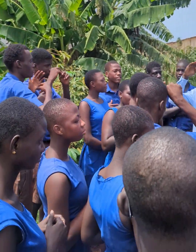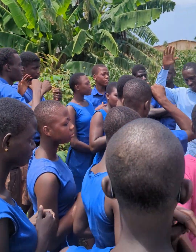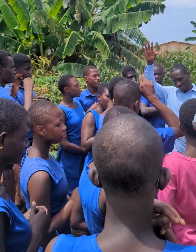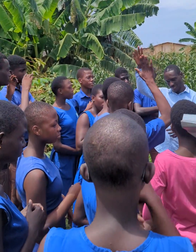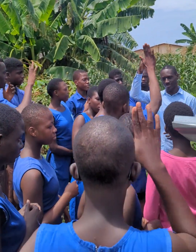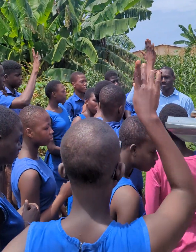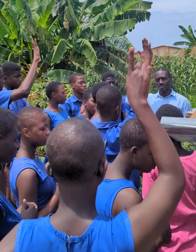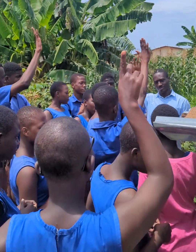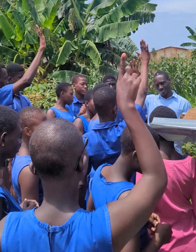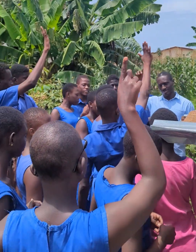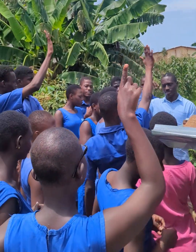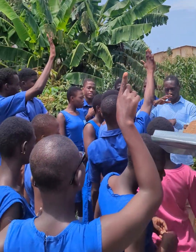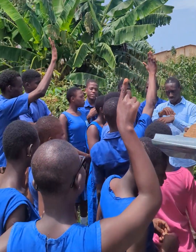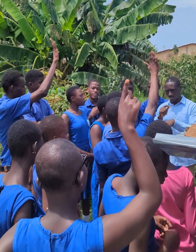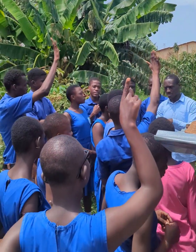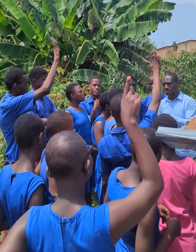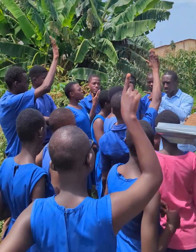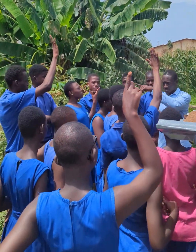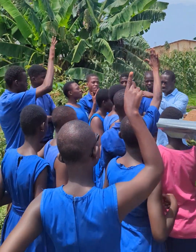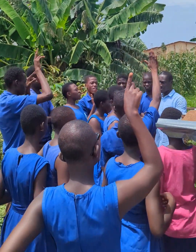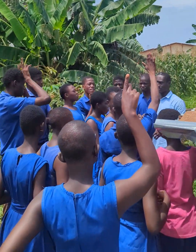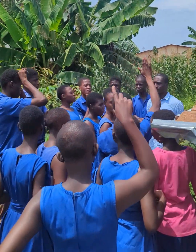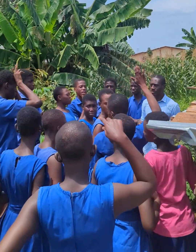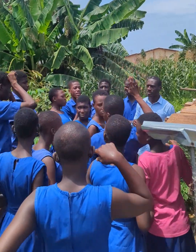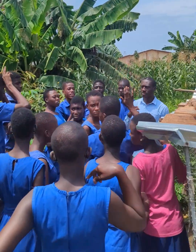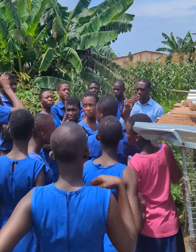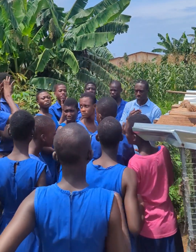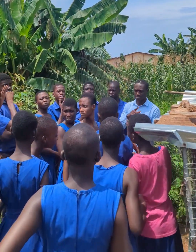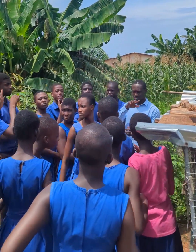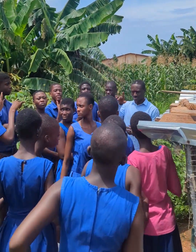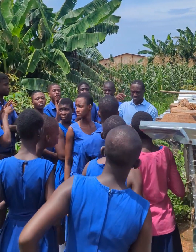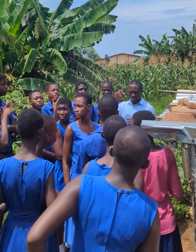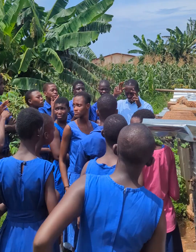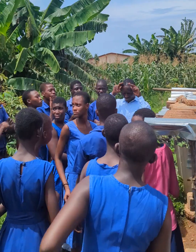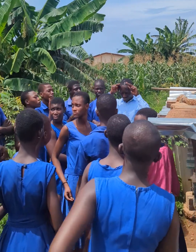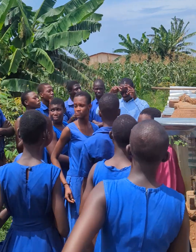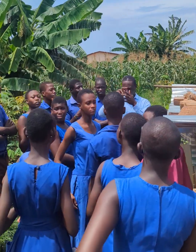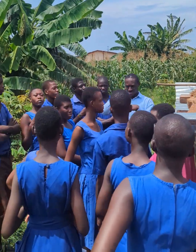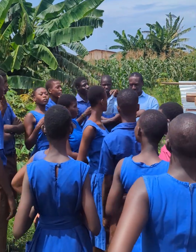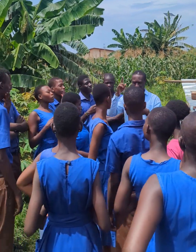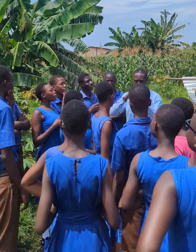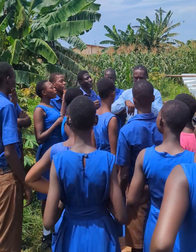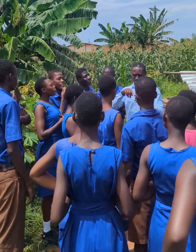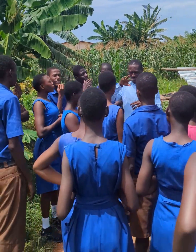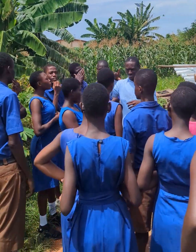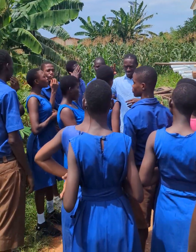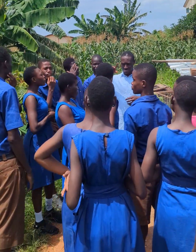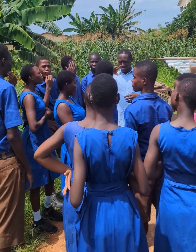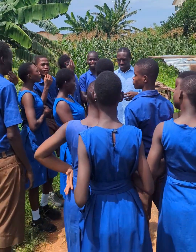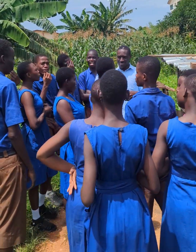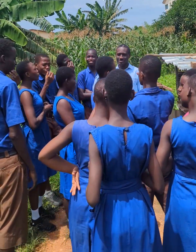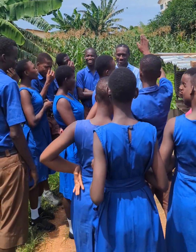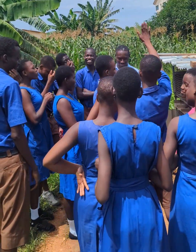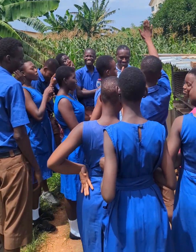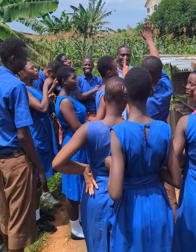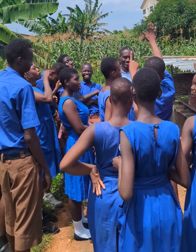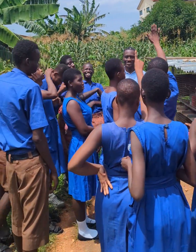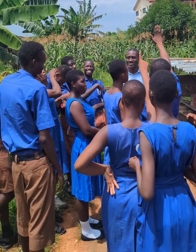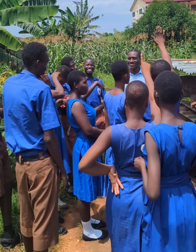a visit to a rabbit farm owned by one of our staff to explore science in a hands-on, visual, and